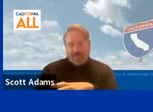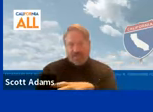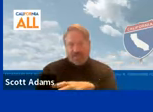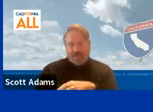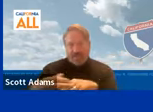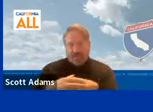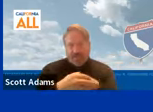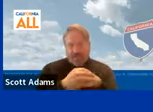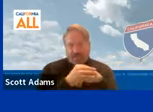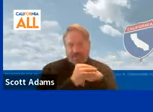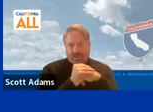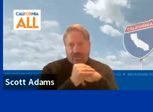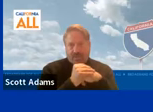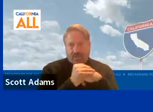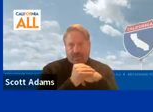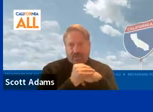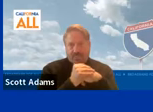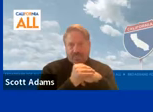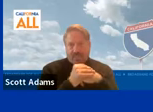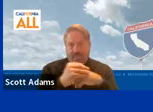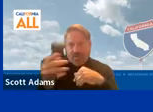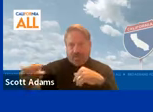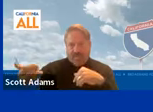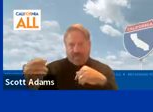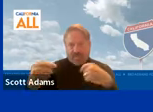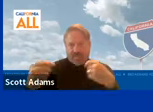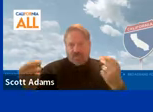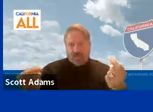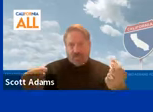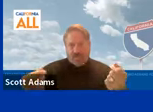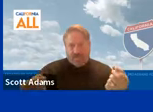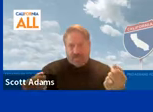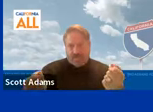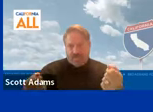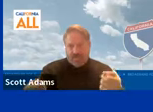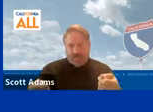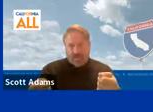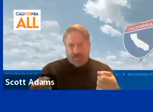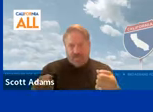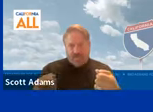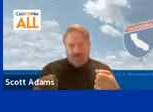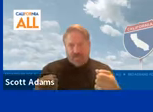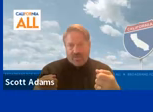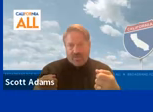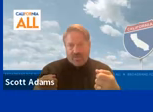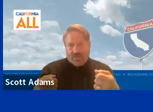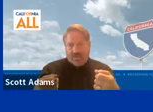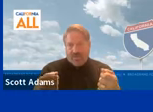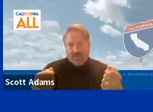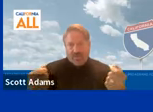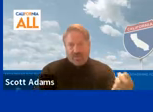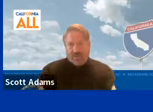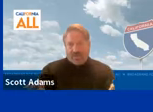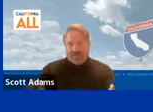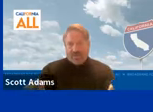and the branch libraries. I think Arlene mentioned the Department of Aging, Brian Carter's here.